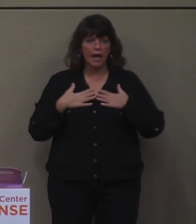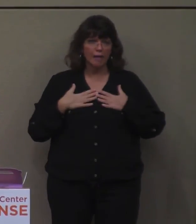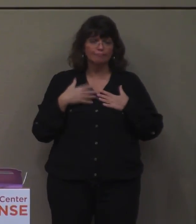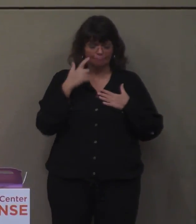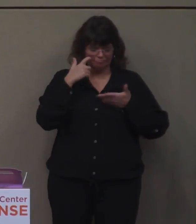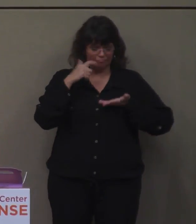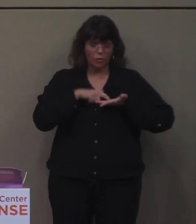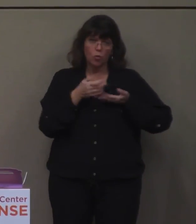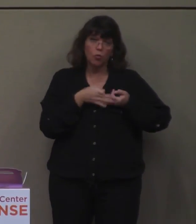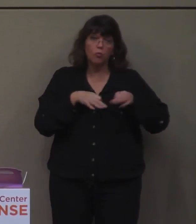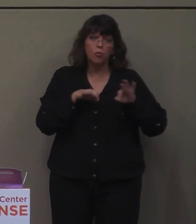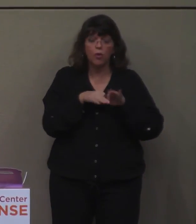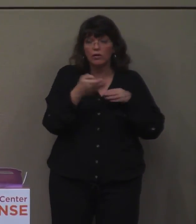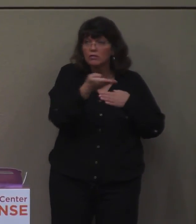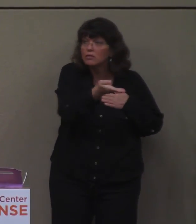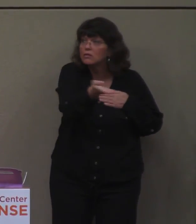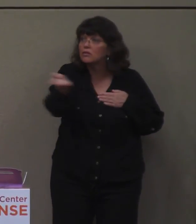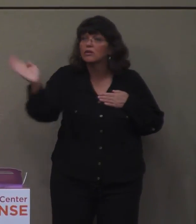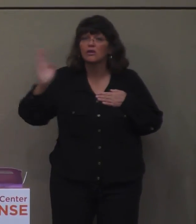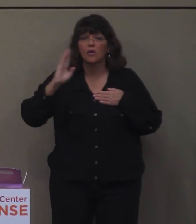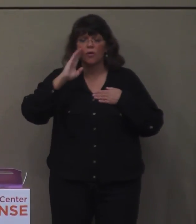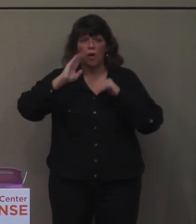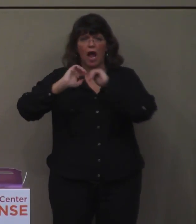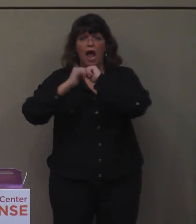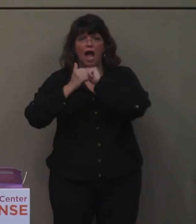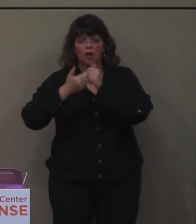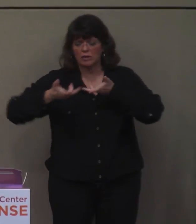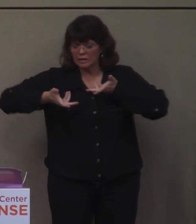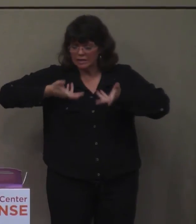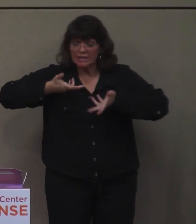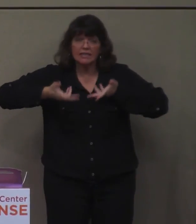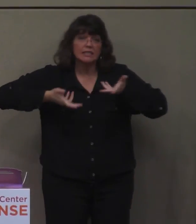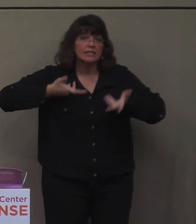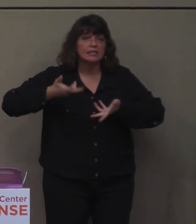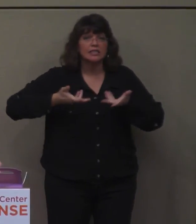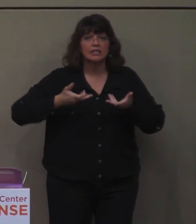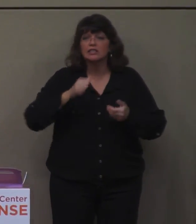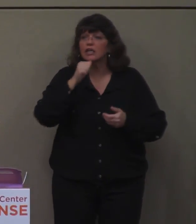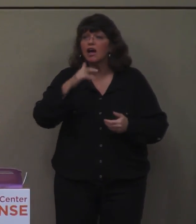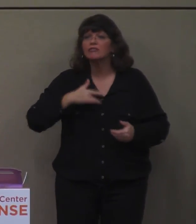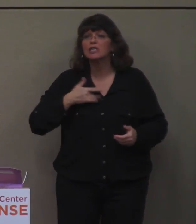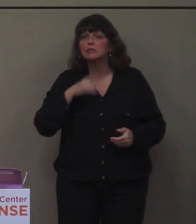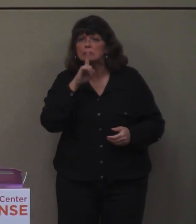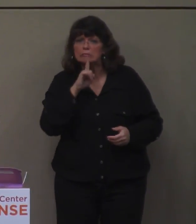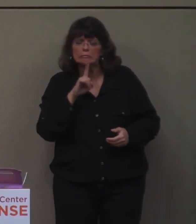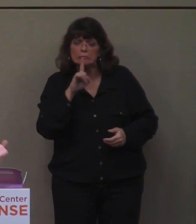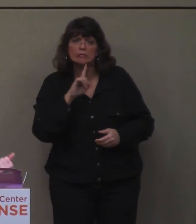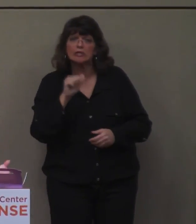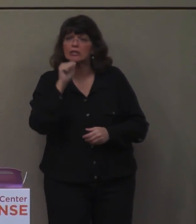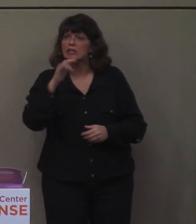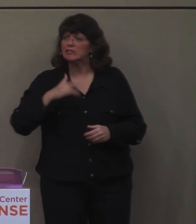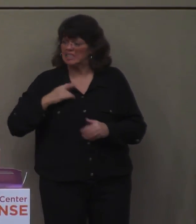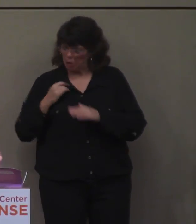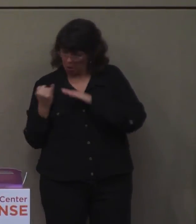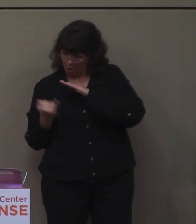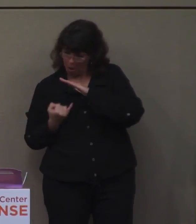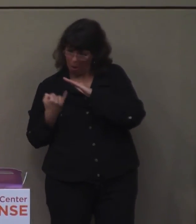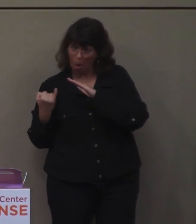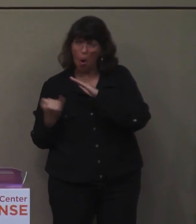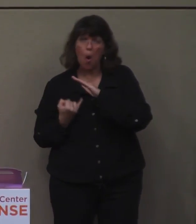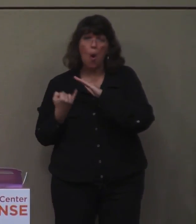important, so that people don't feel isolated and alone. At least they're able to still connect with someone via the phone, via crisis